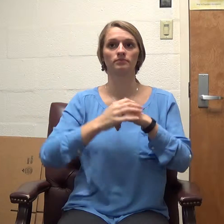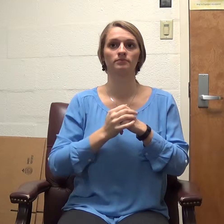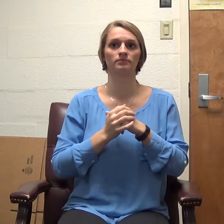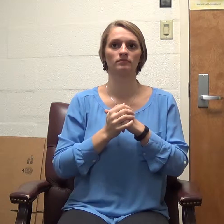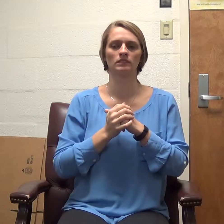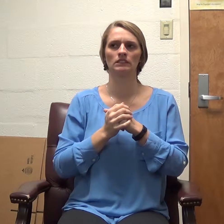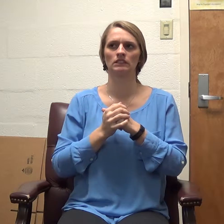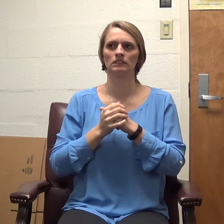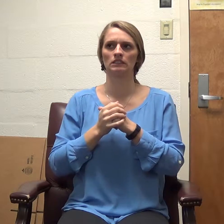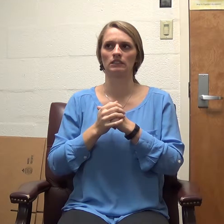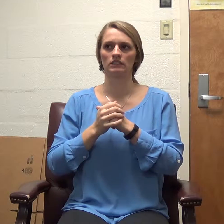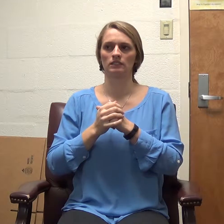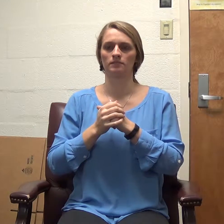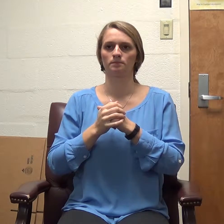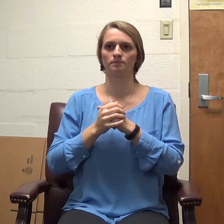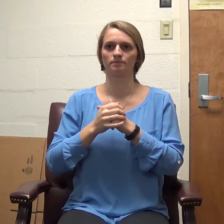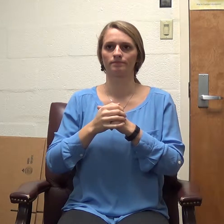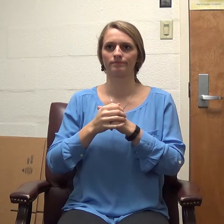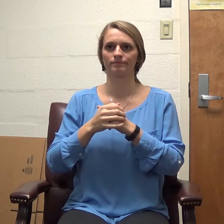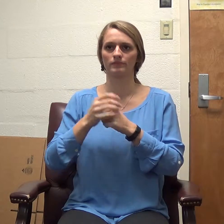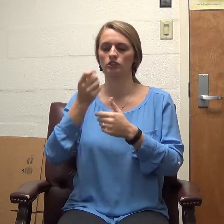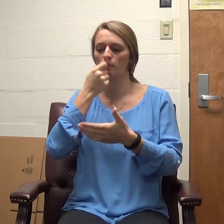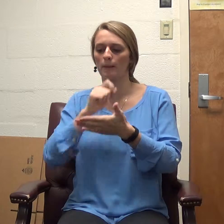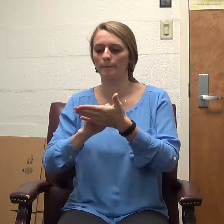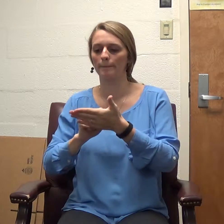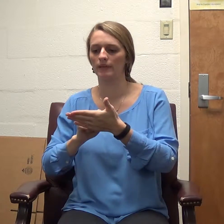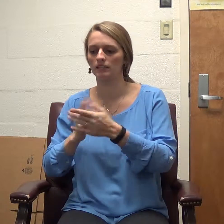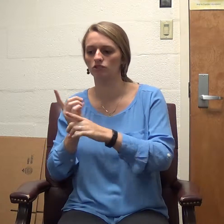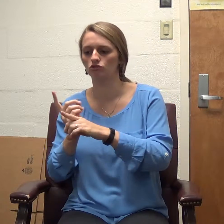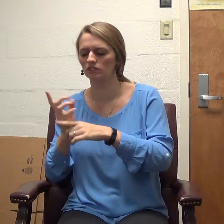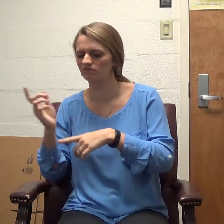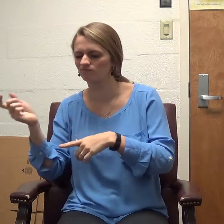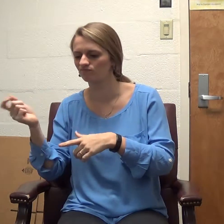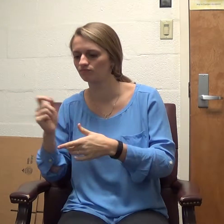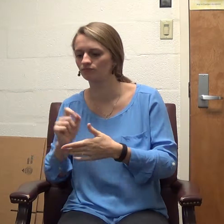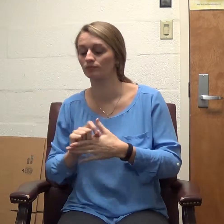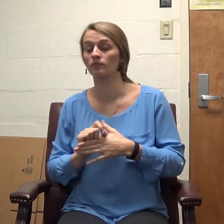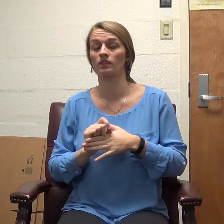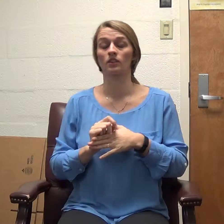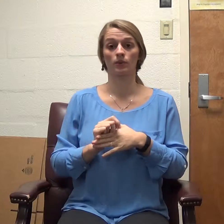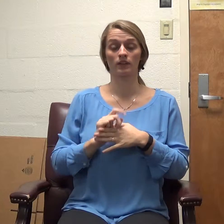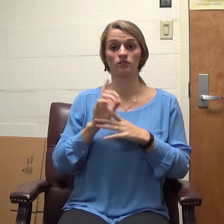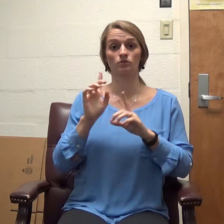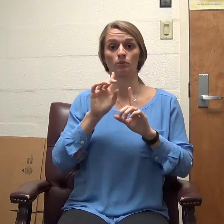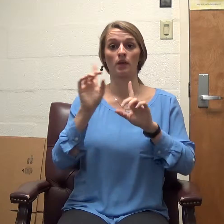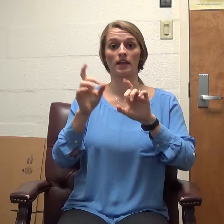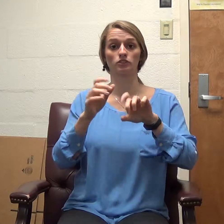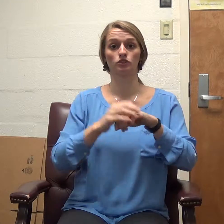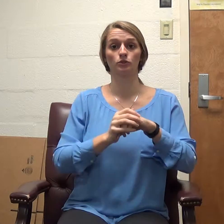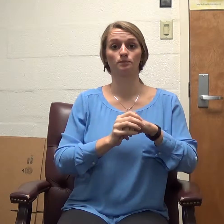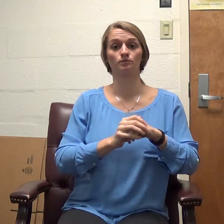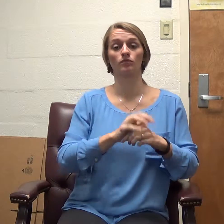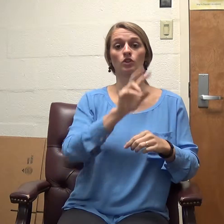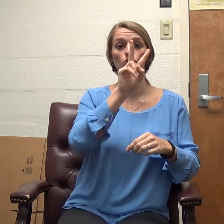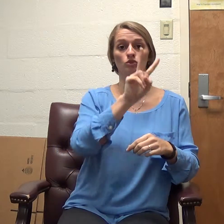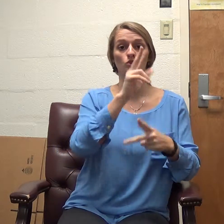width. If I were to ask you what 2 times 3 is, well, I think at this point this should be pretty easy for